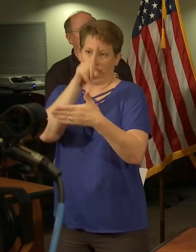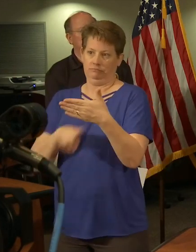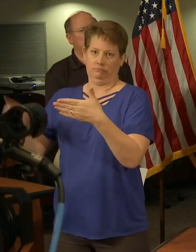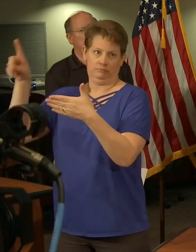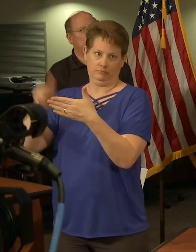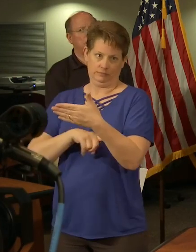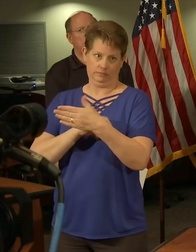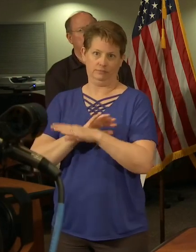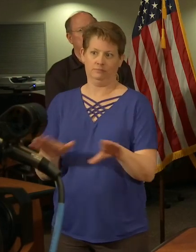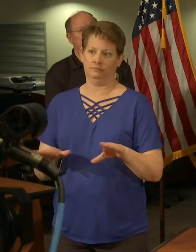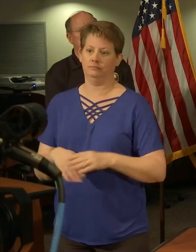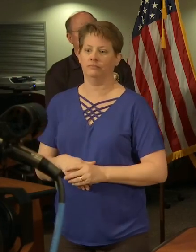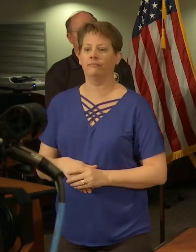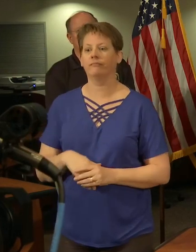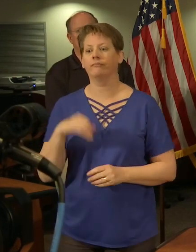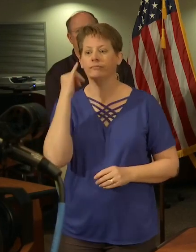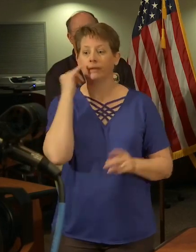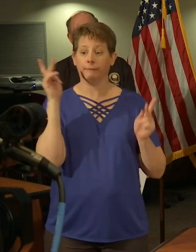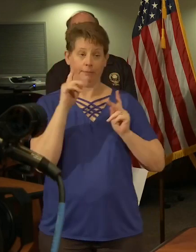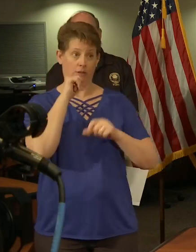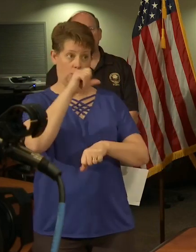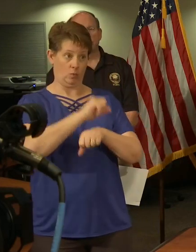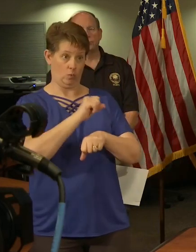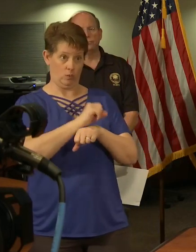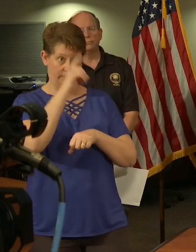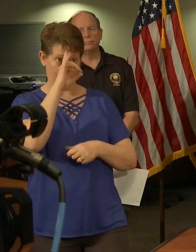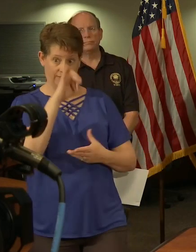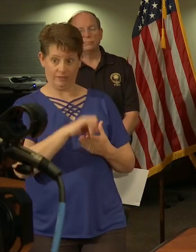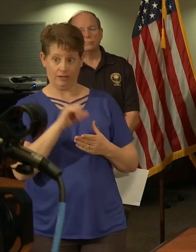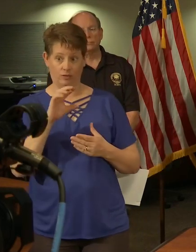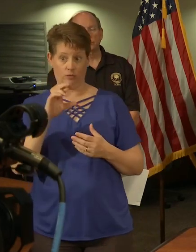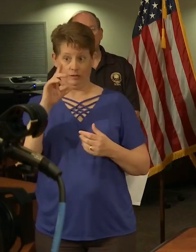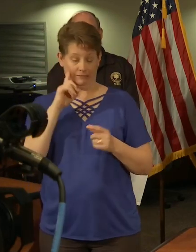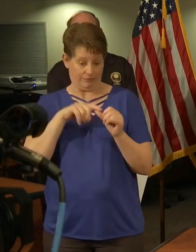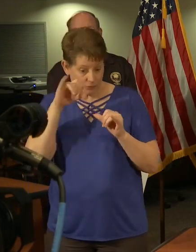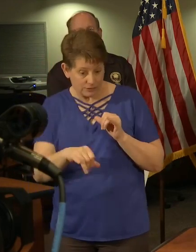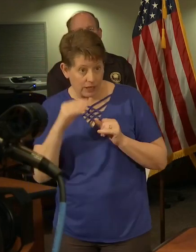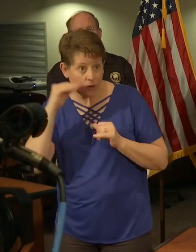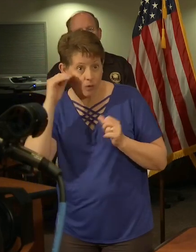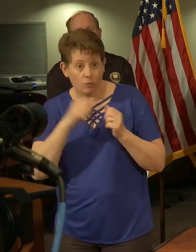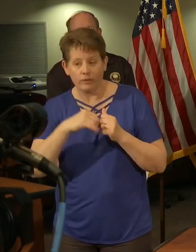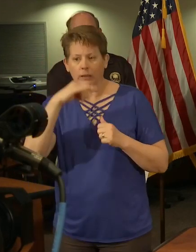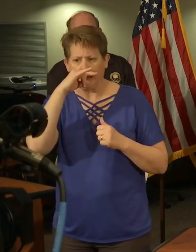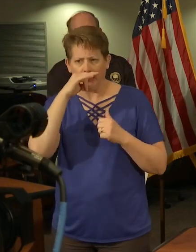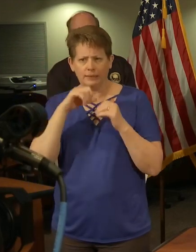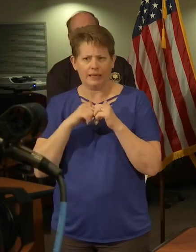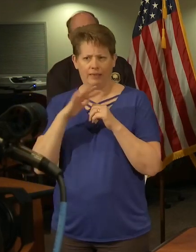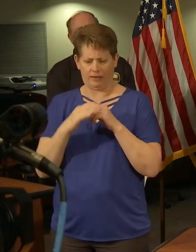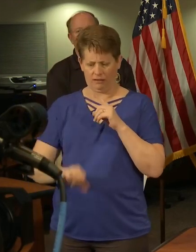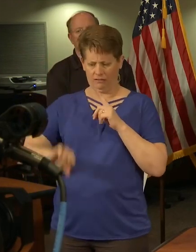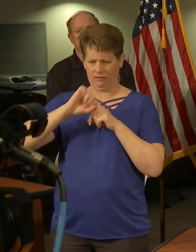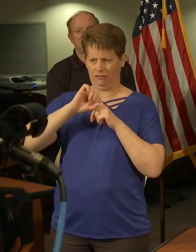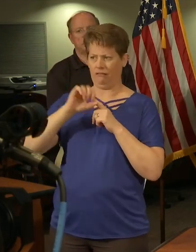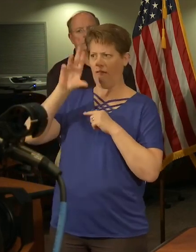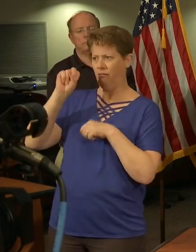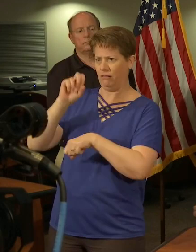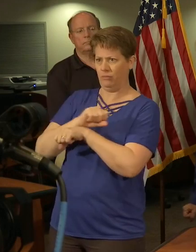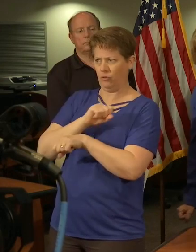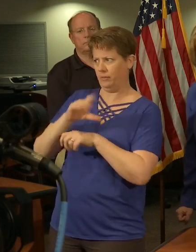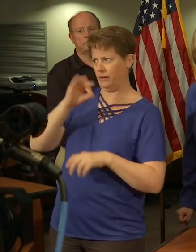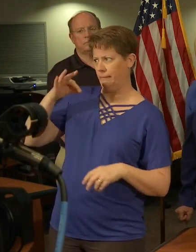canceled. People are out of work because of this, or even because they must stay home with their kids. How does that affect unemployment